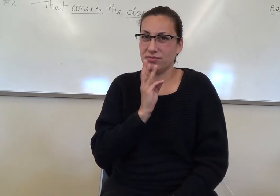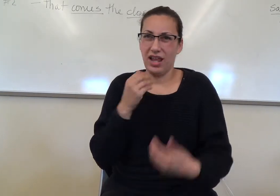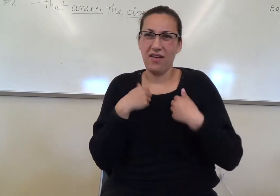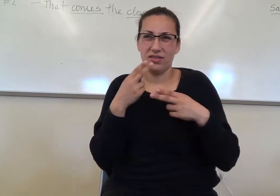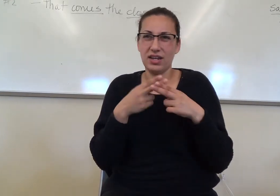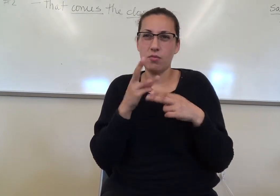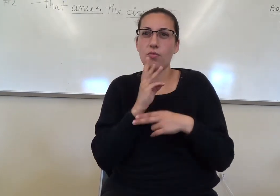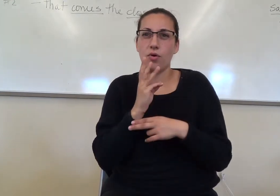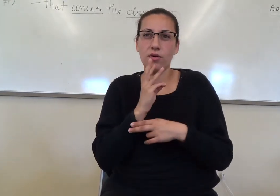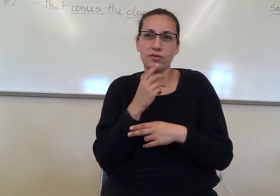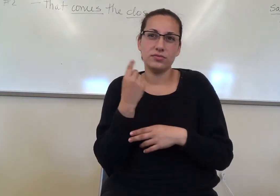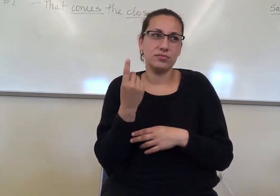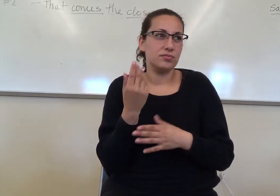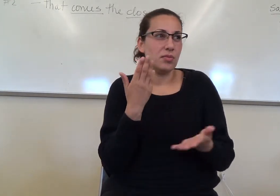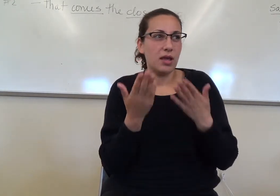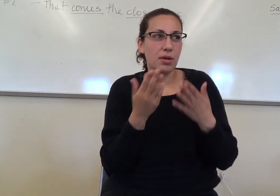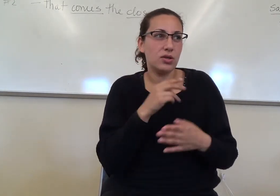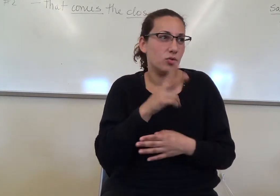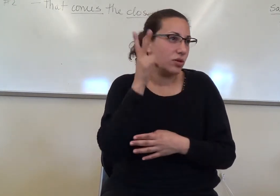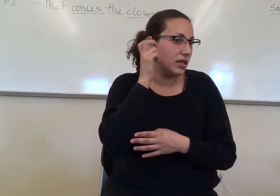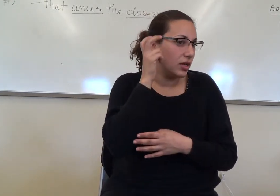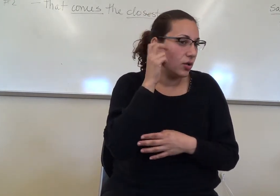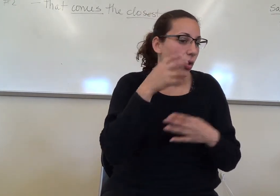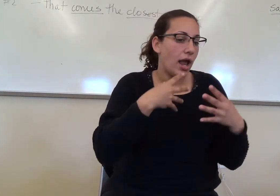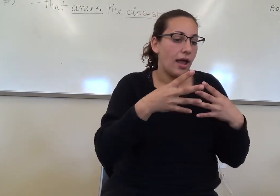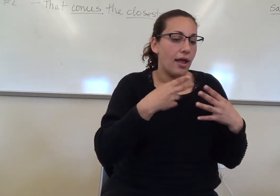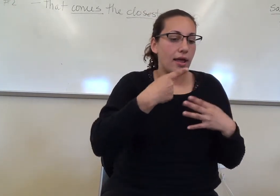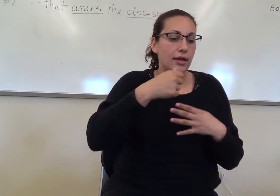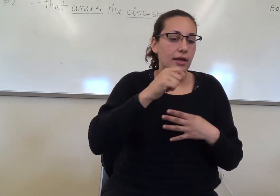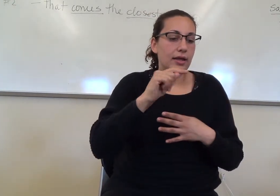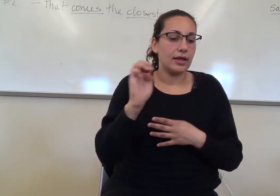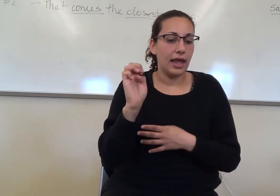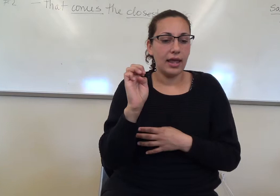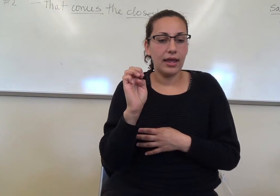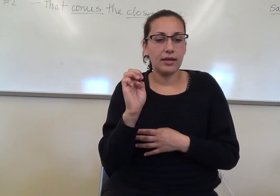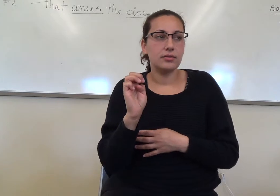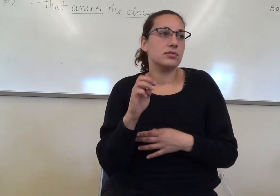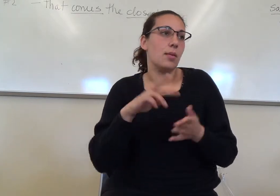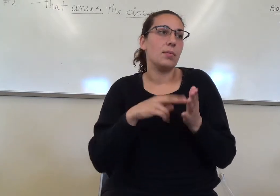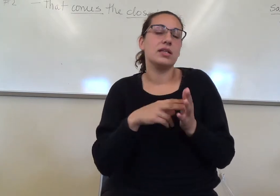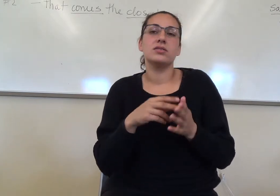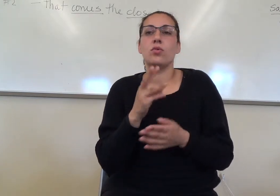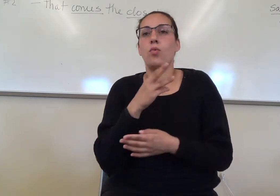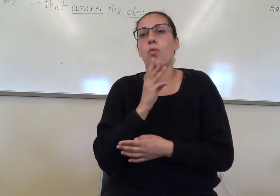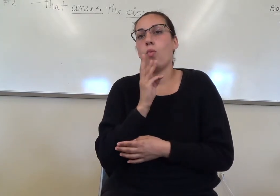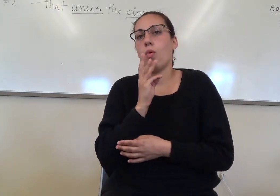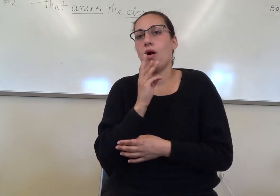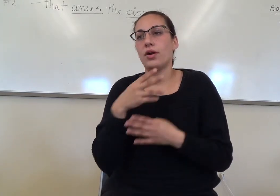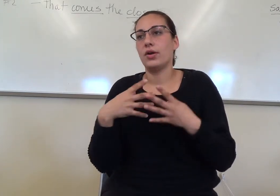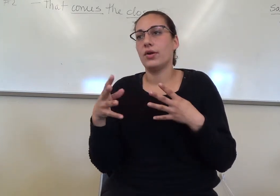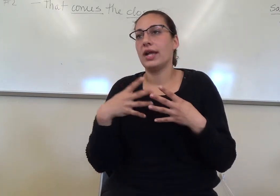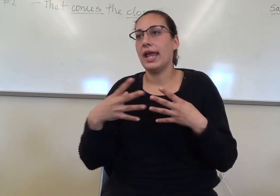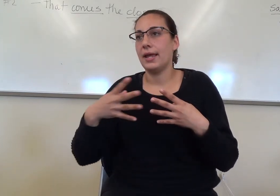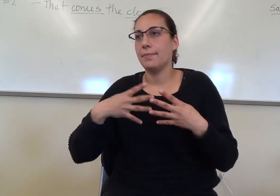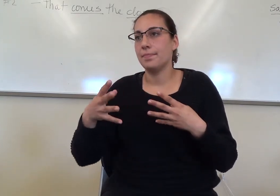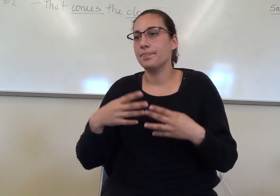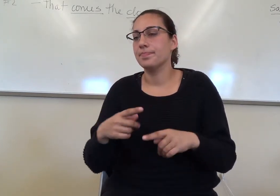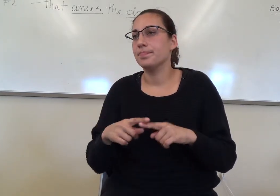thing called something gate. That's a reference to Watergate. Whitewater, I think, I'm not sure what that refers to,